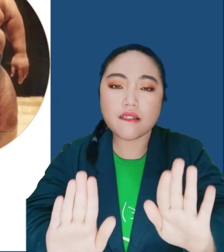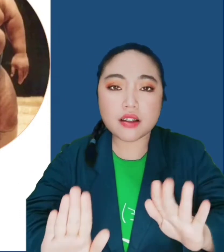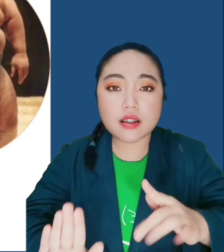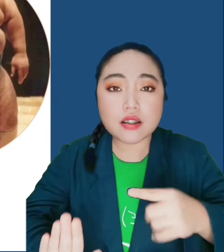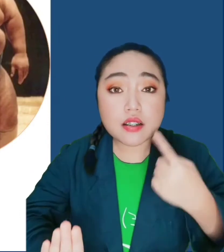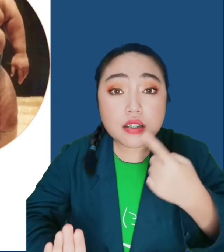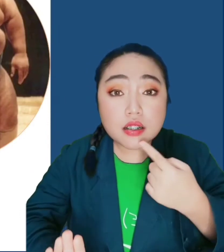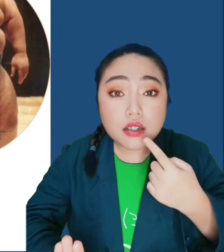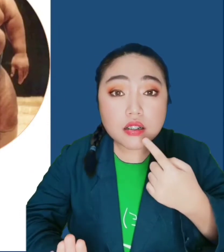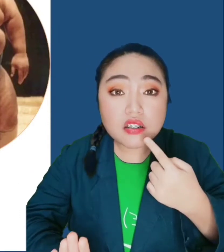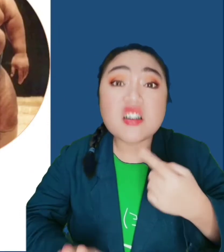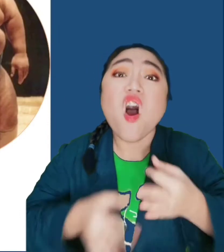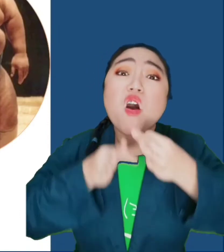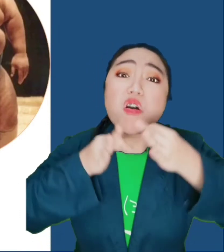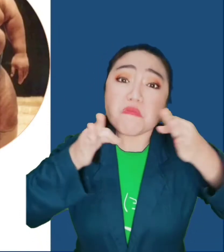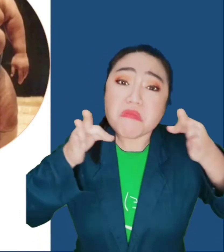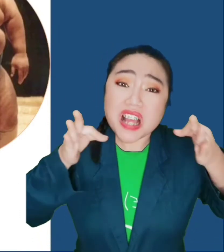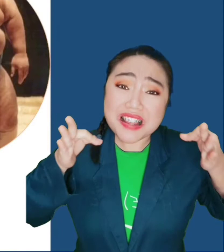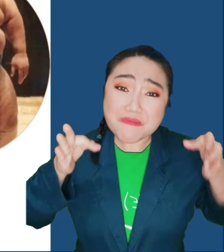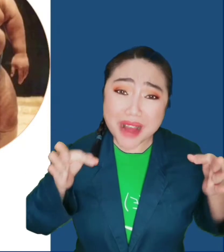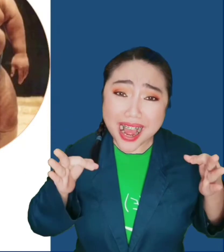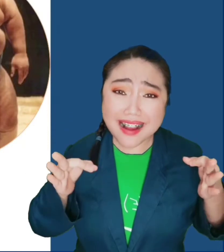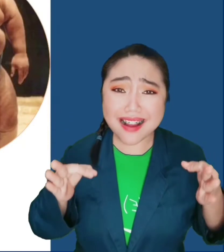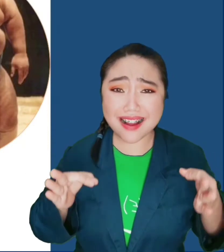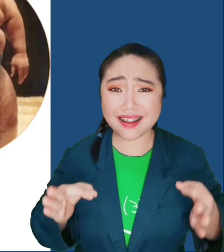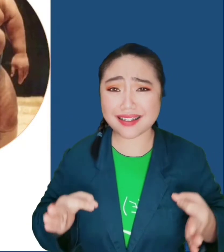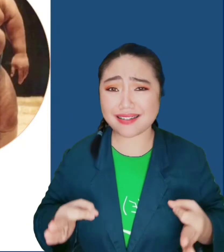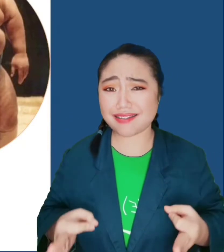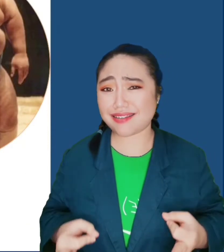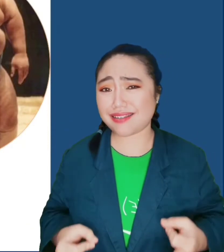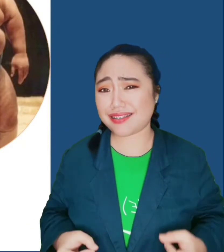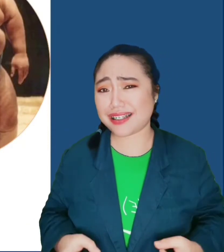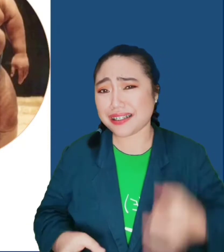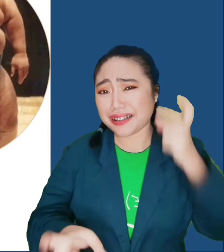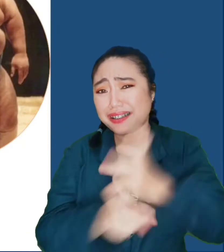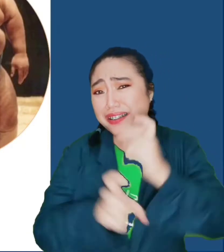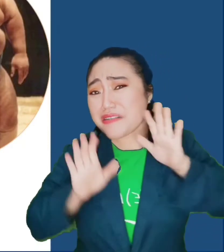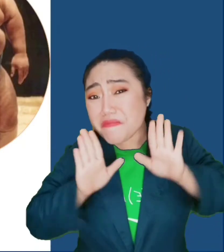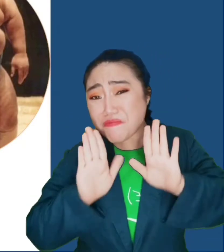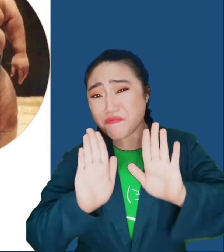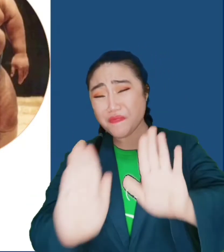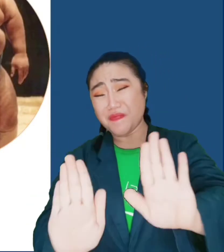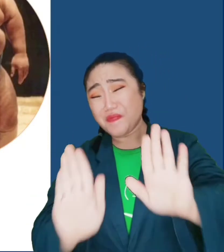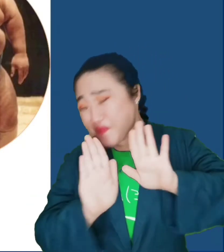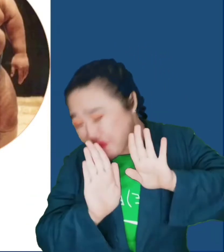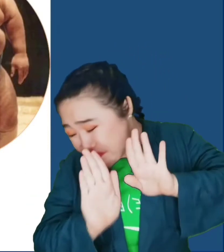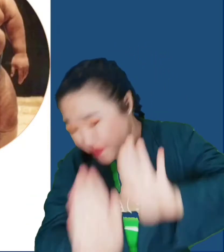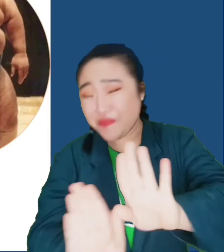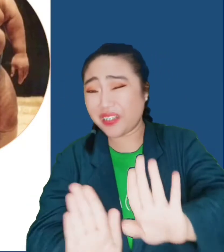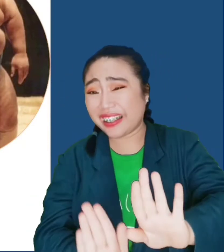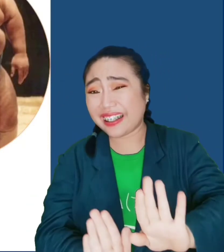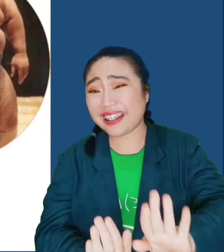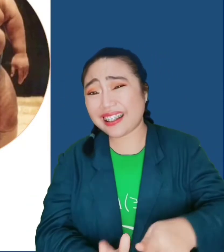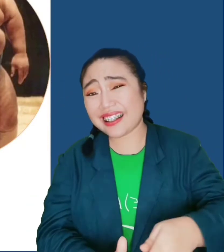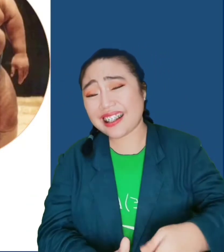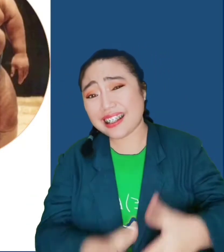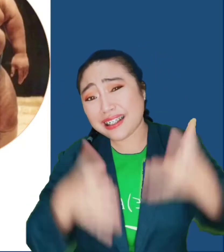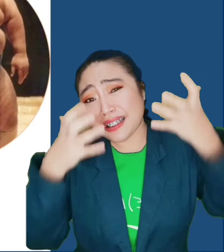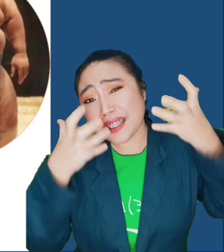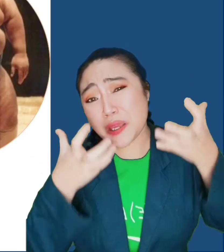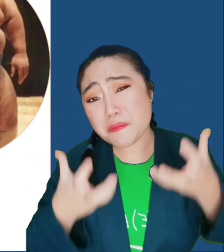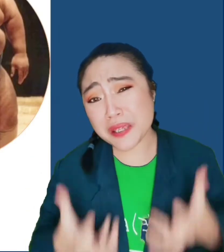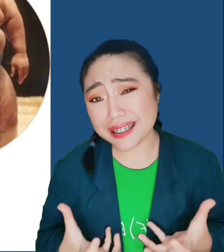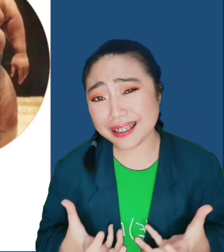this. Who? Yes, it's the fat one. The fat one, the sumo. It's more difficult to